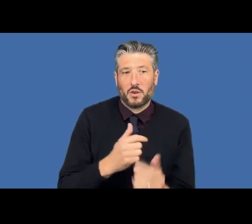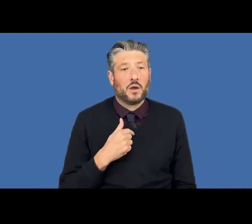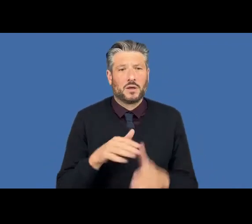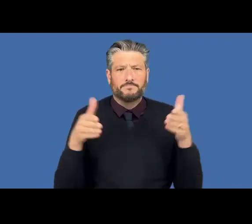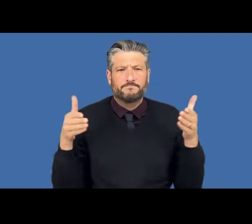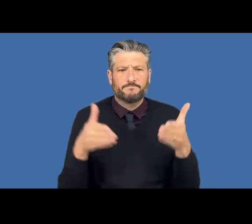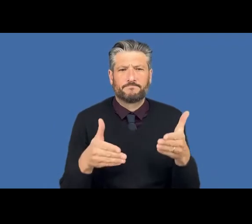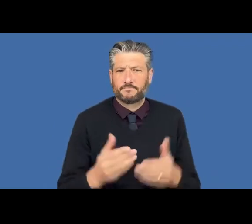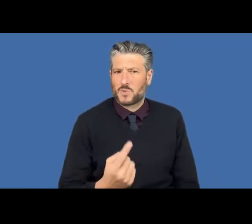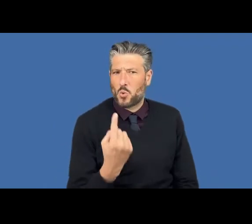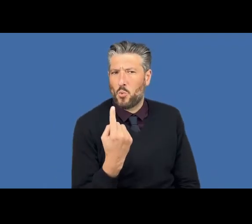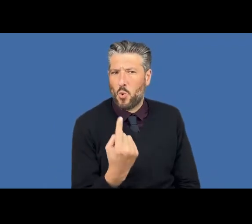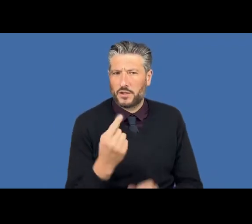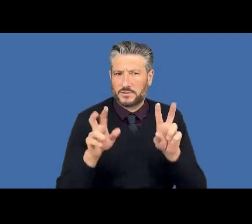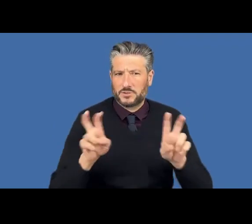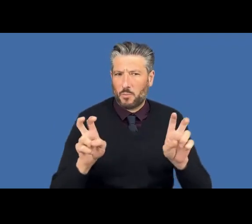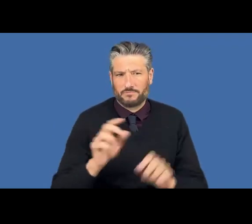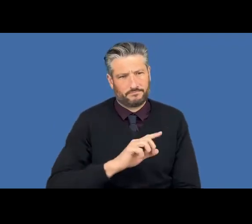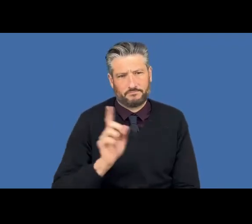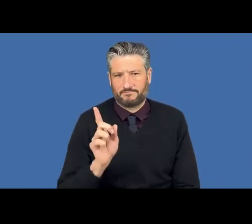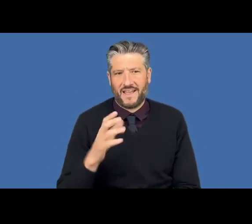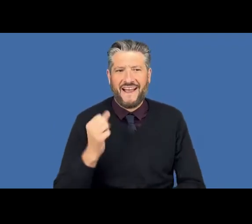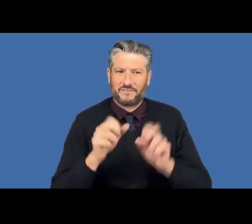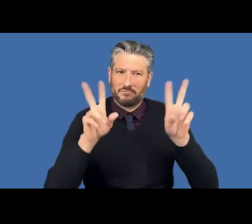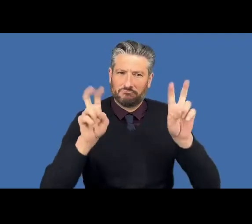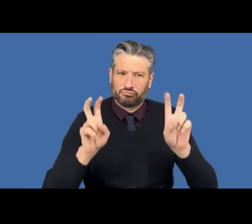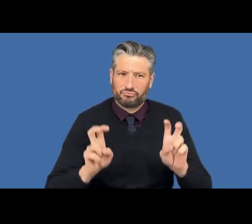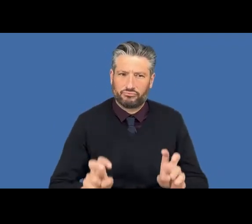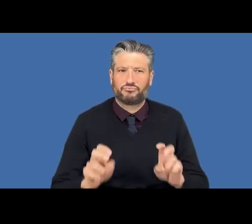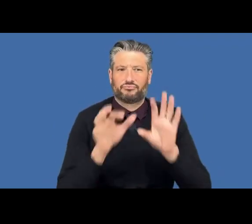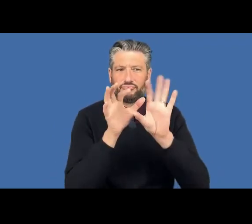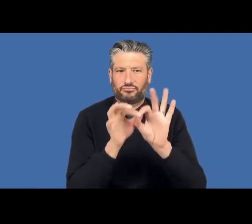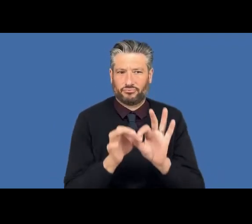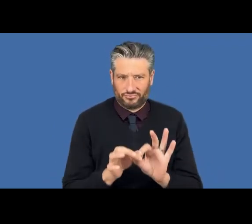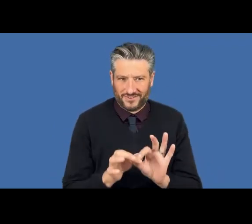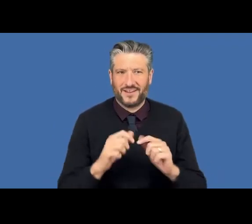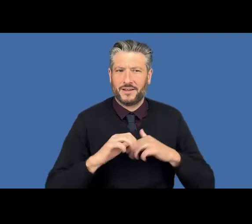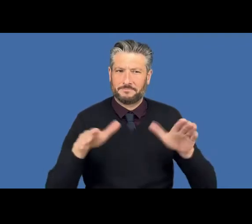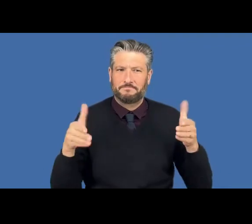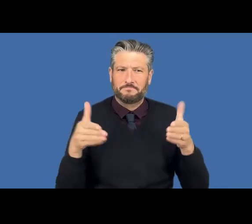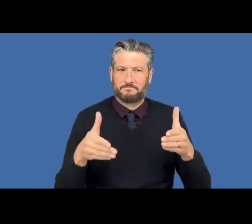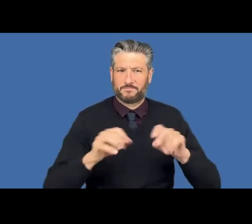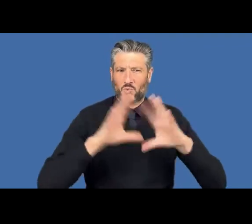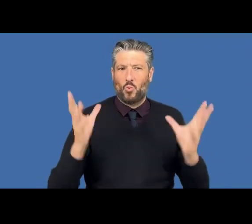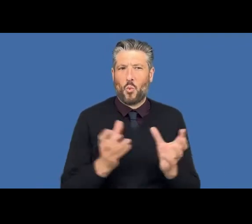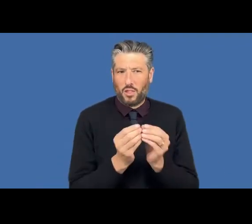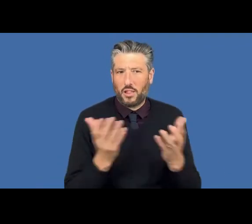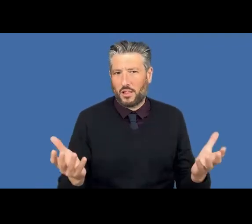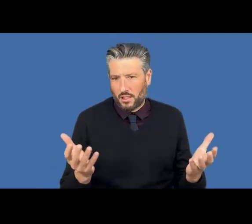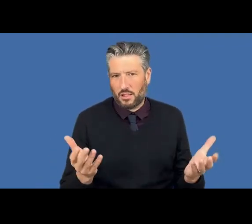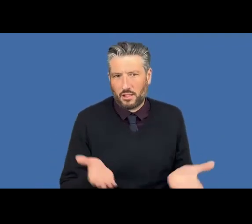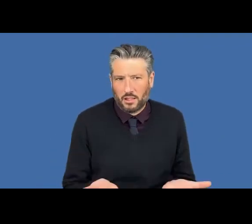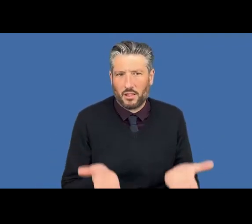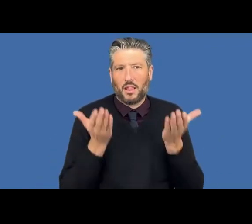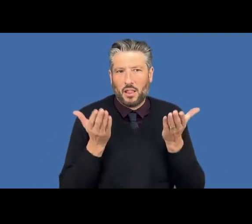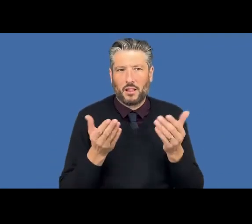full organizational holistic view of accessibility and inclusion. So we have a number of work streams